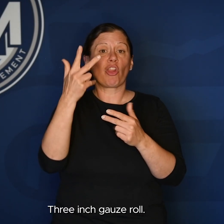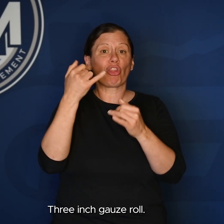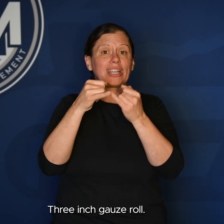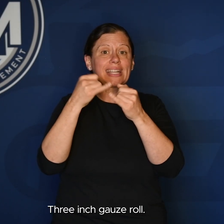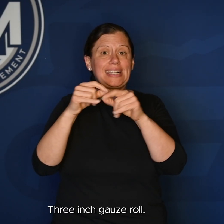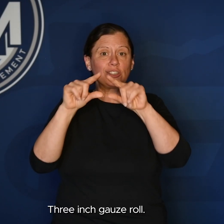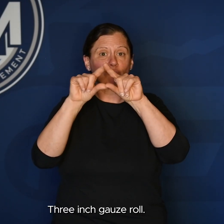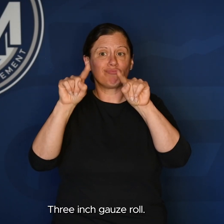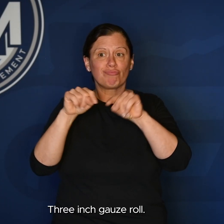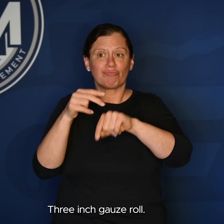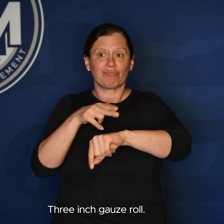3-inch gauze roll,